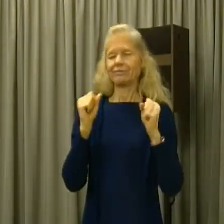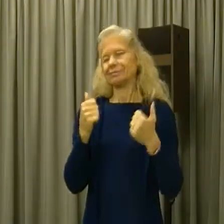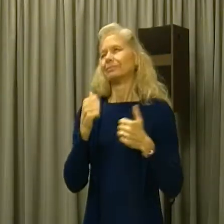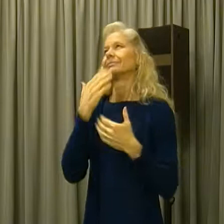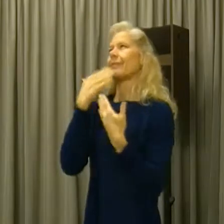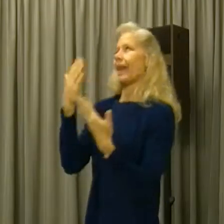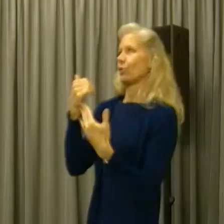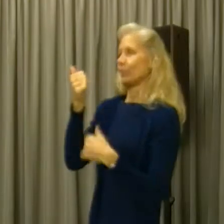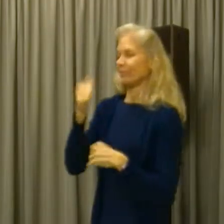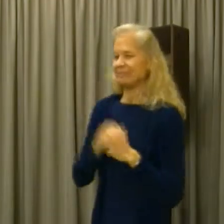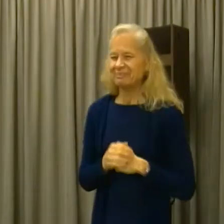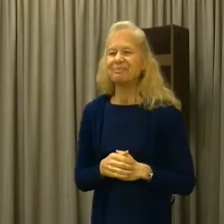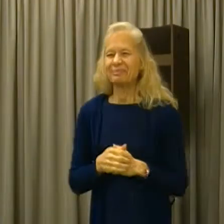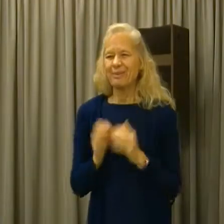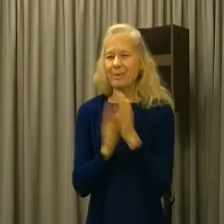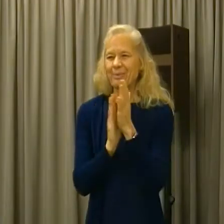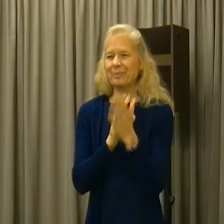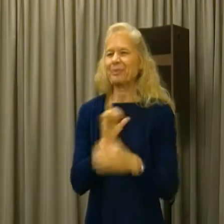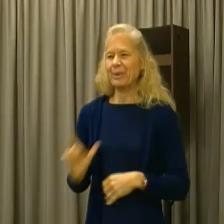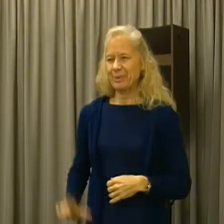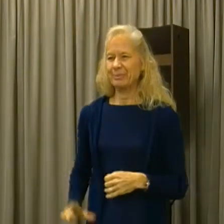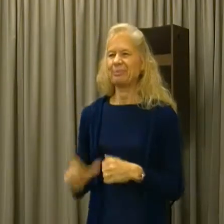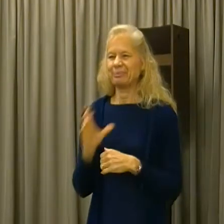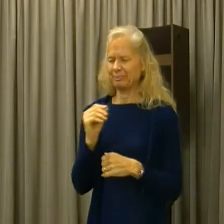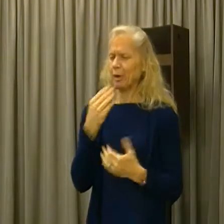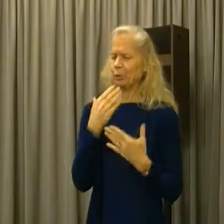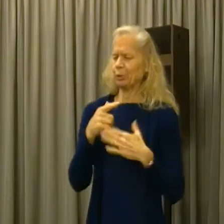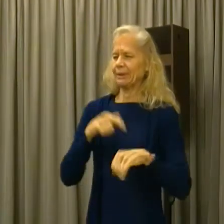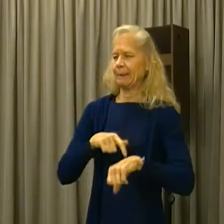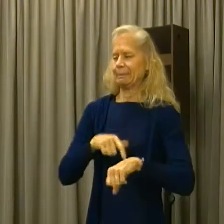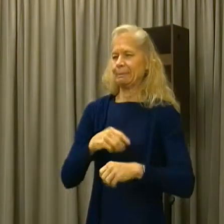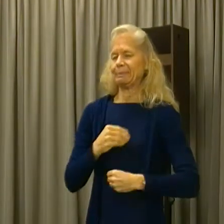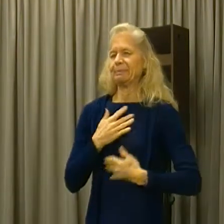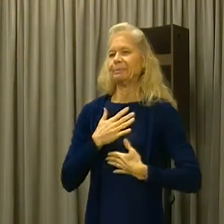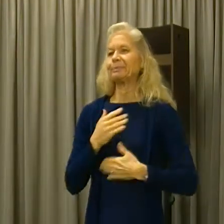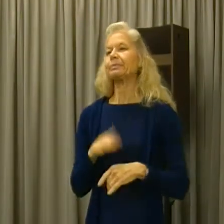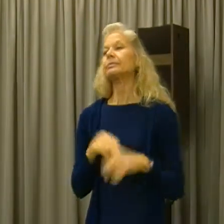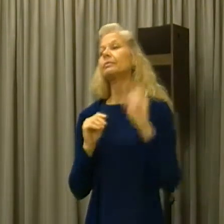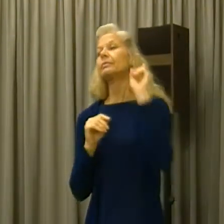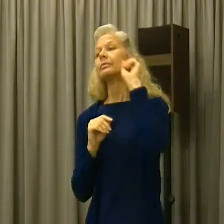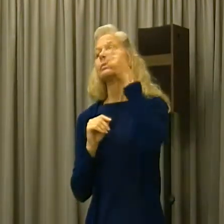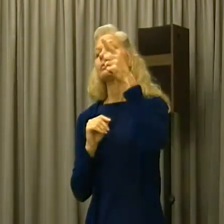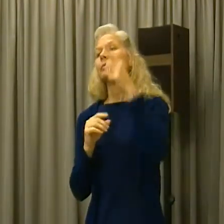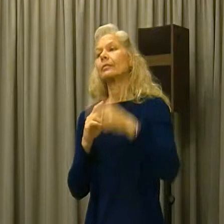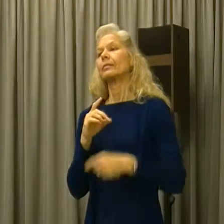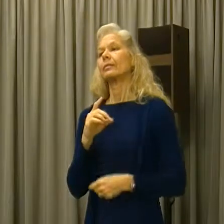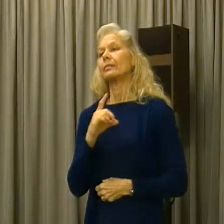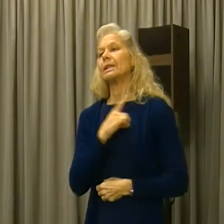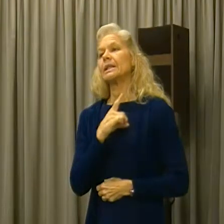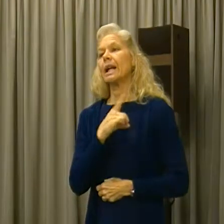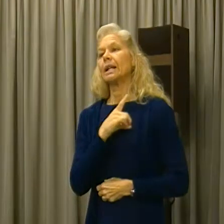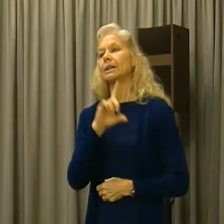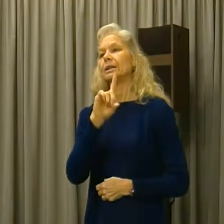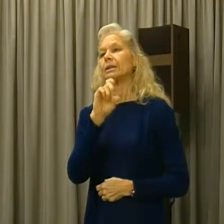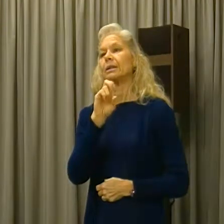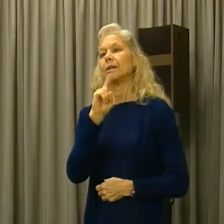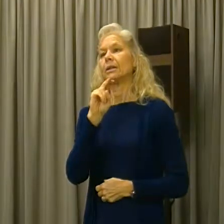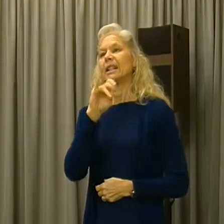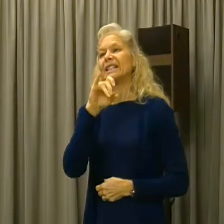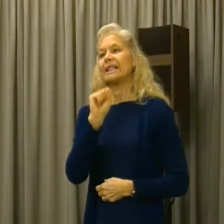praise the Lord. Brother Dennis. Well, my brother Tom, or cousin Tom, who fell off the roof, broke his hip. He had a full